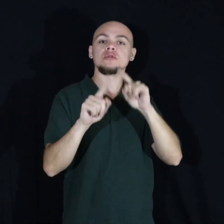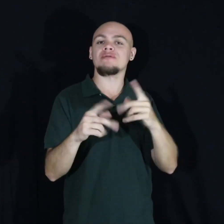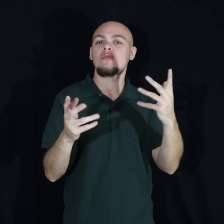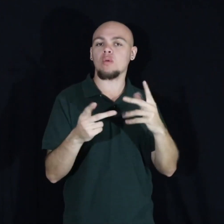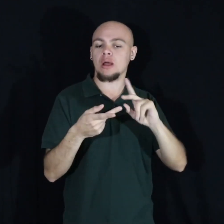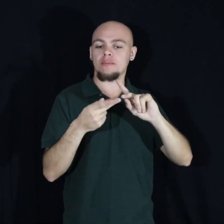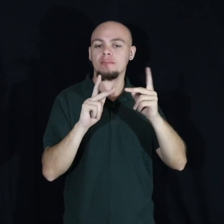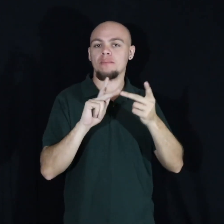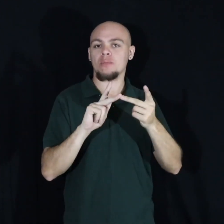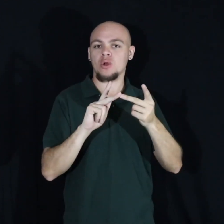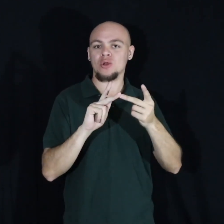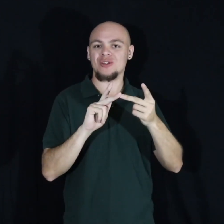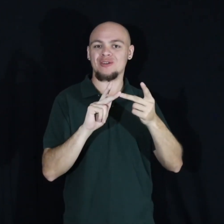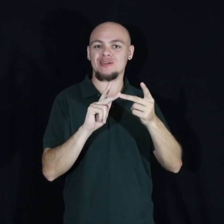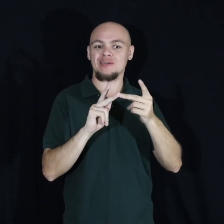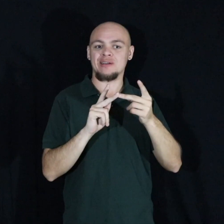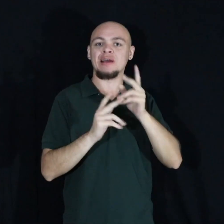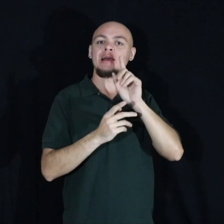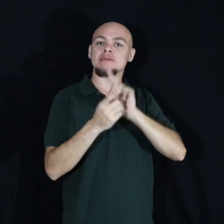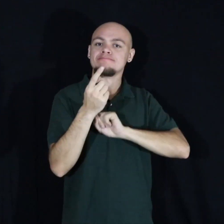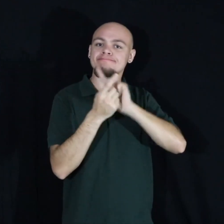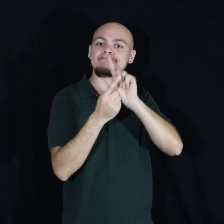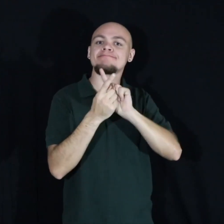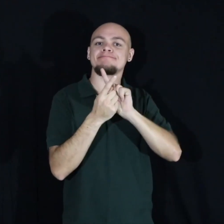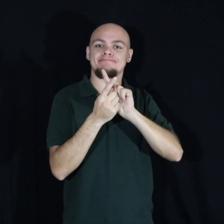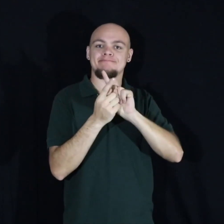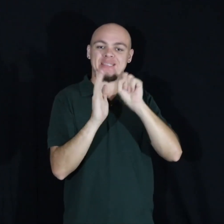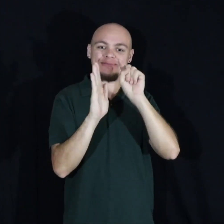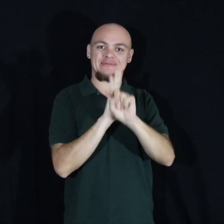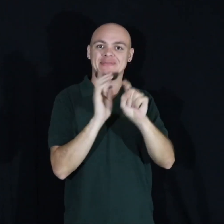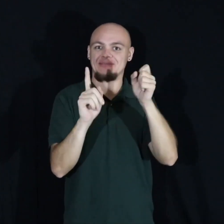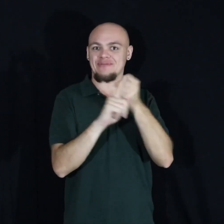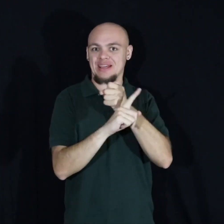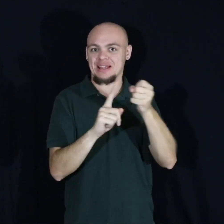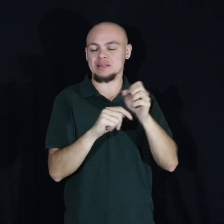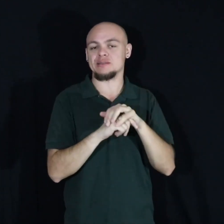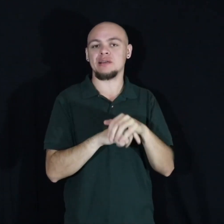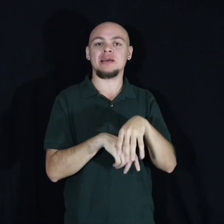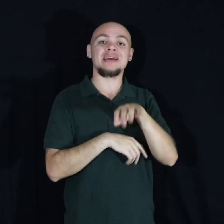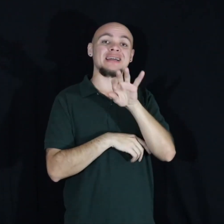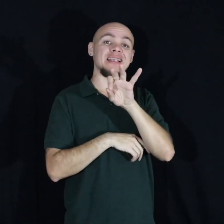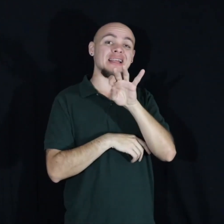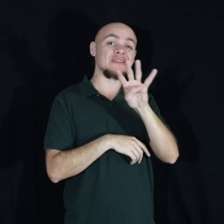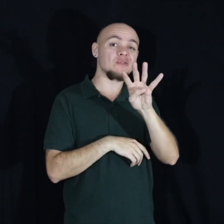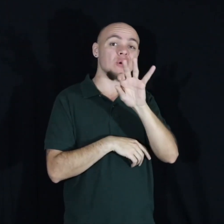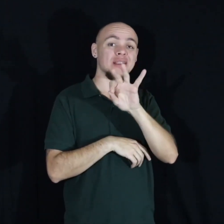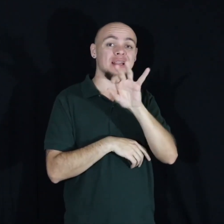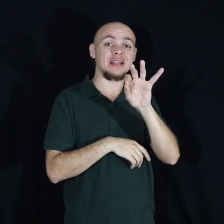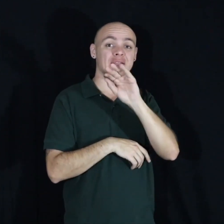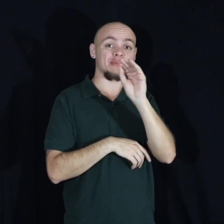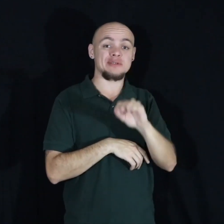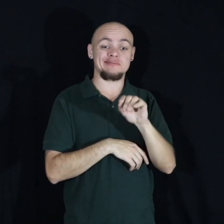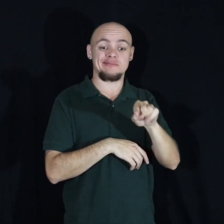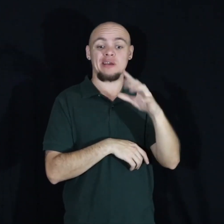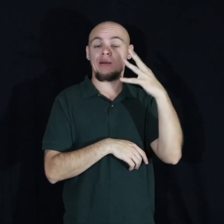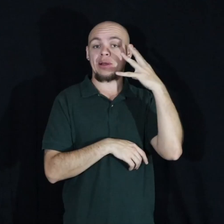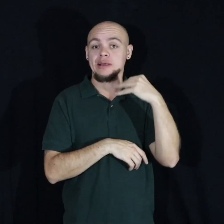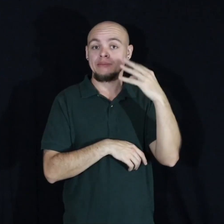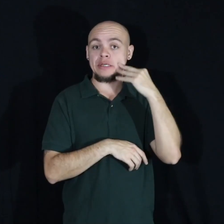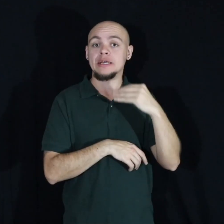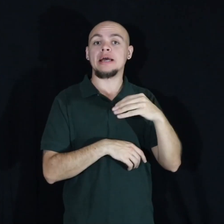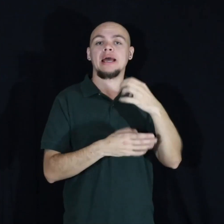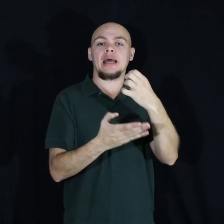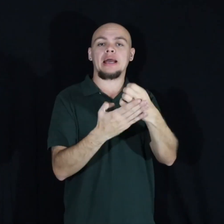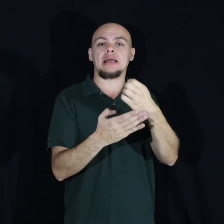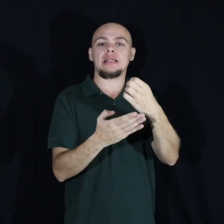partner violence. Of those who survive, an estimated 94 to 99% will also experience economic